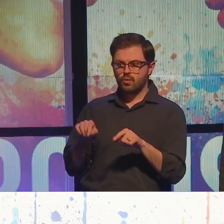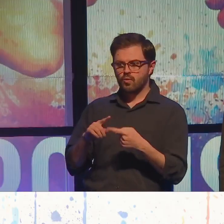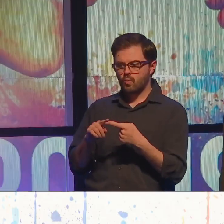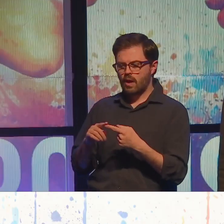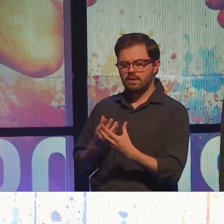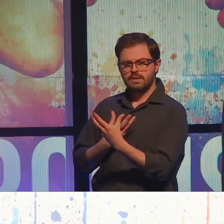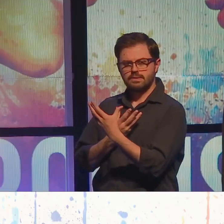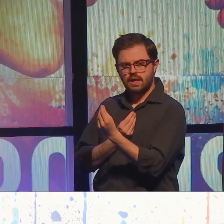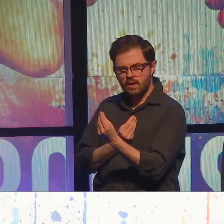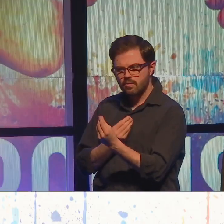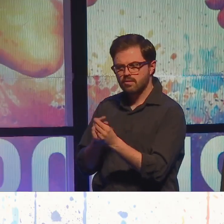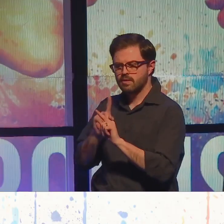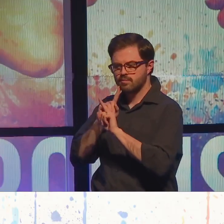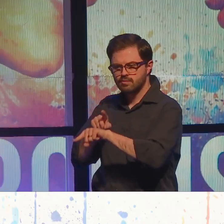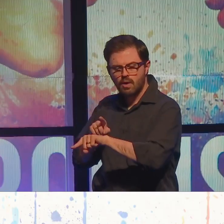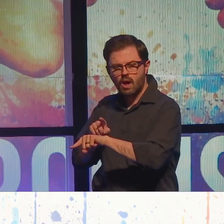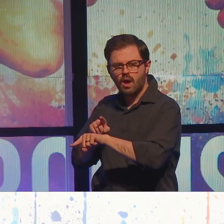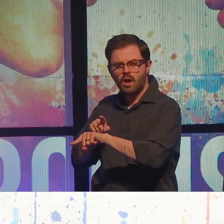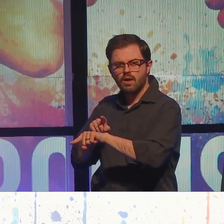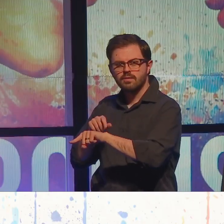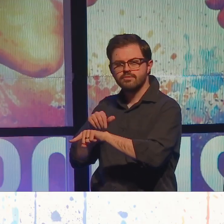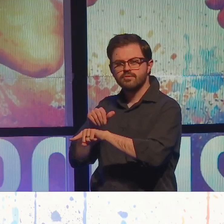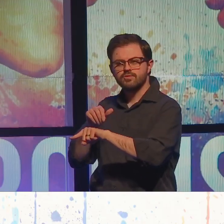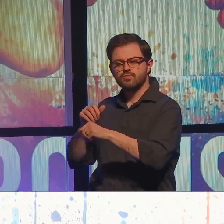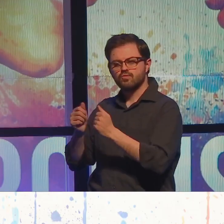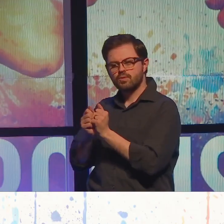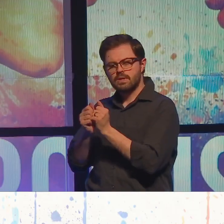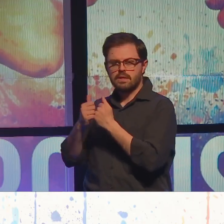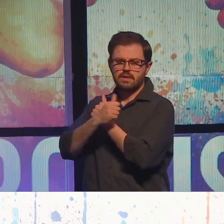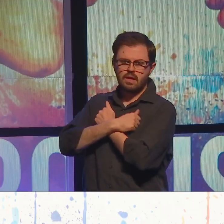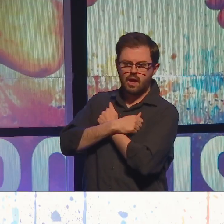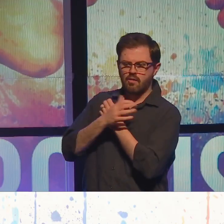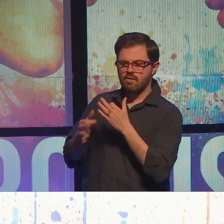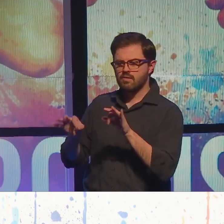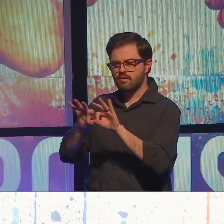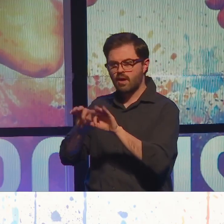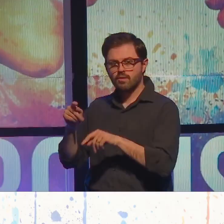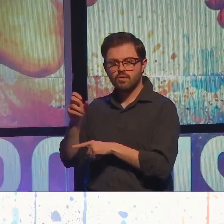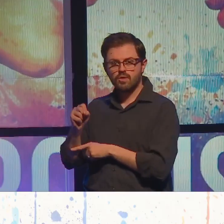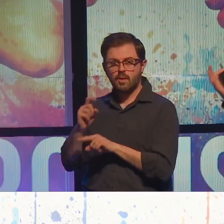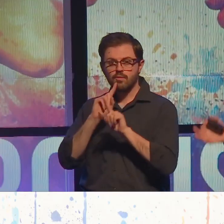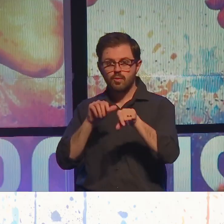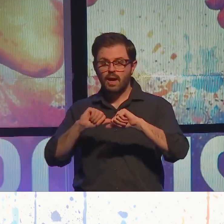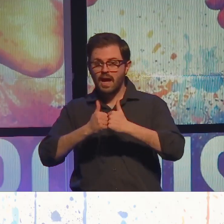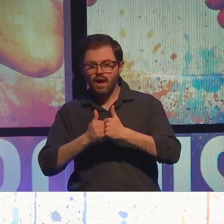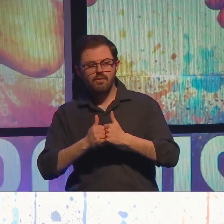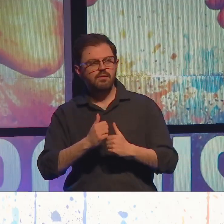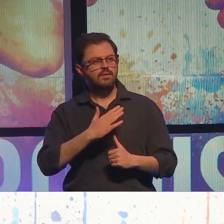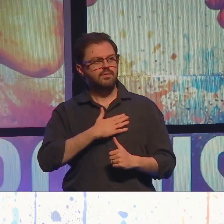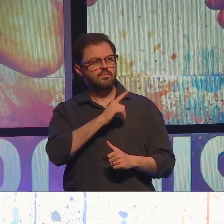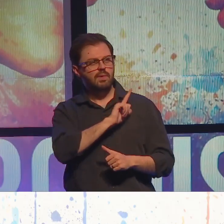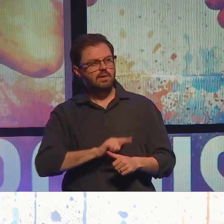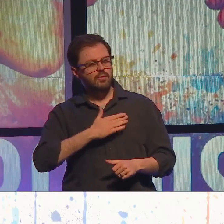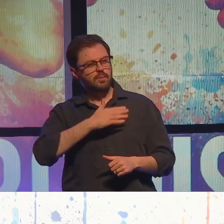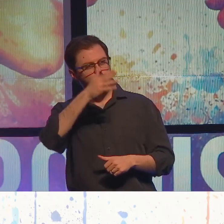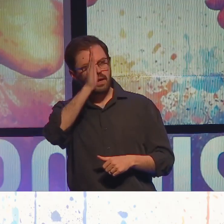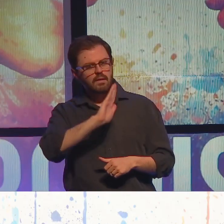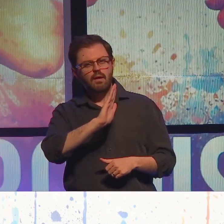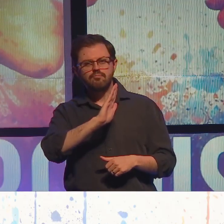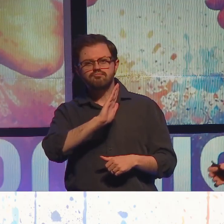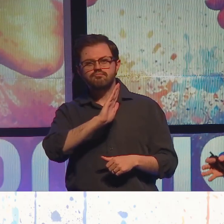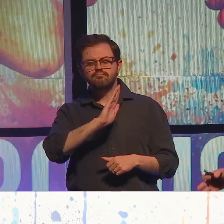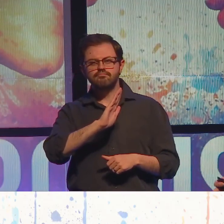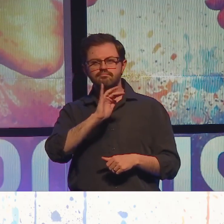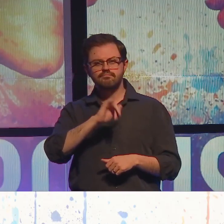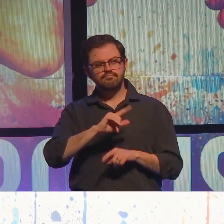a reaction to Thomas, but as a space of love and value, Thomas says what? My Lord and my God.